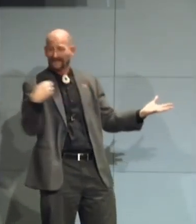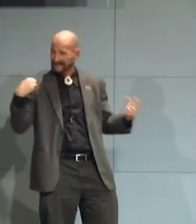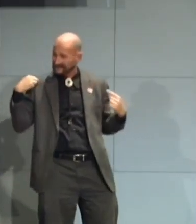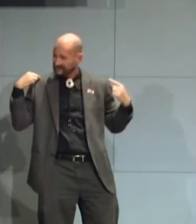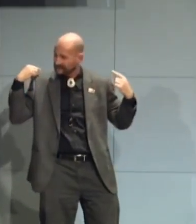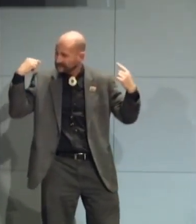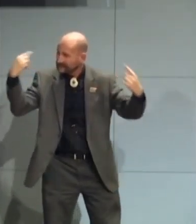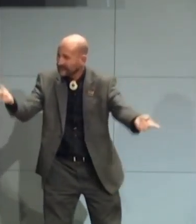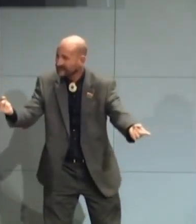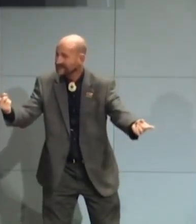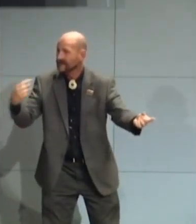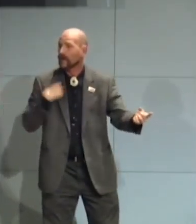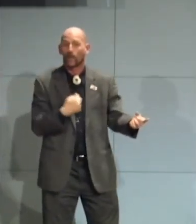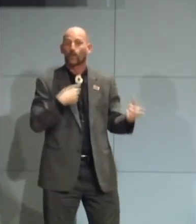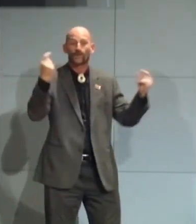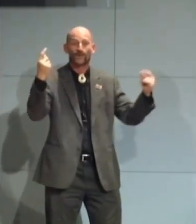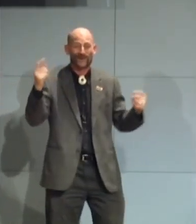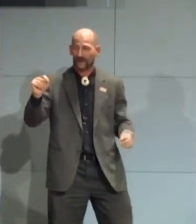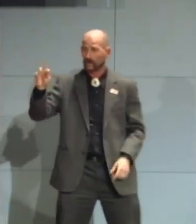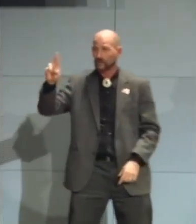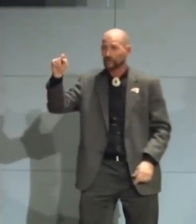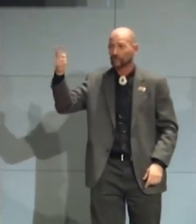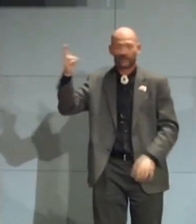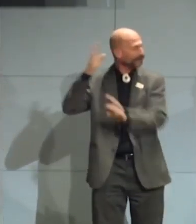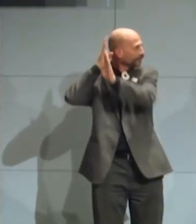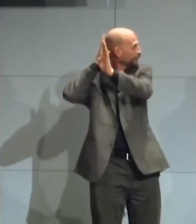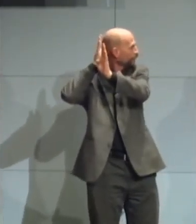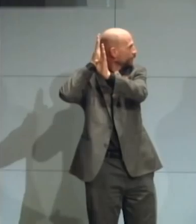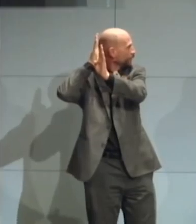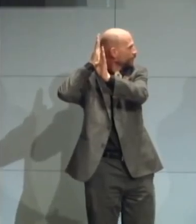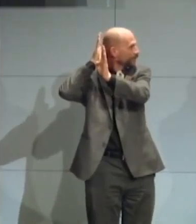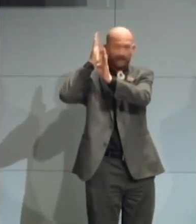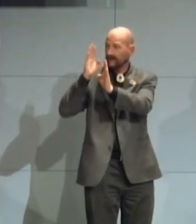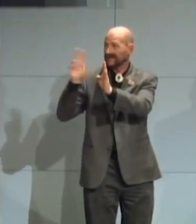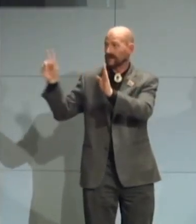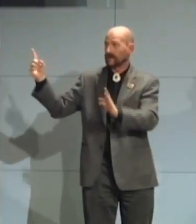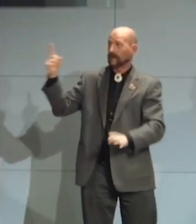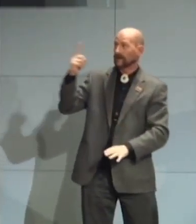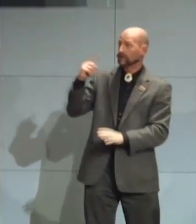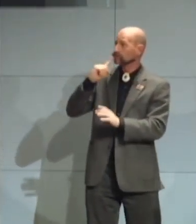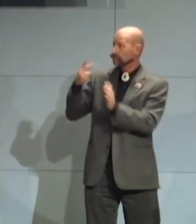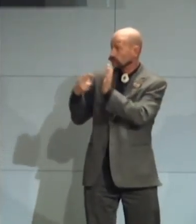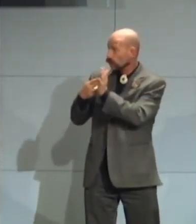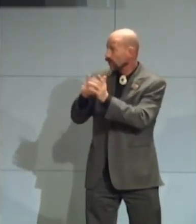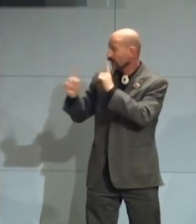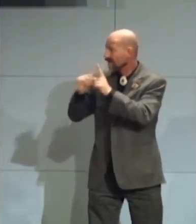This may not be in your basket, but I don't know if you've done any studies in specific about deaf persons.